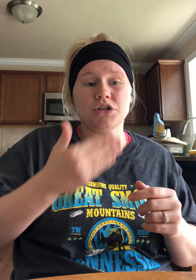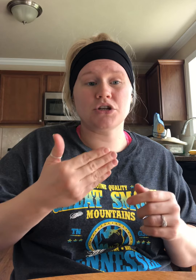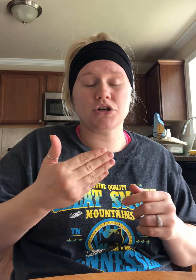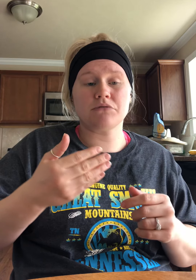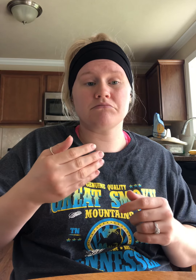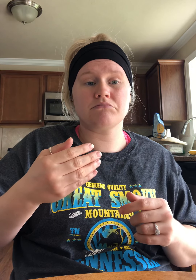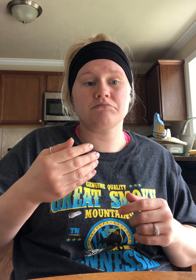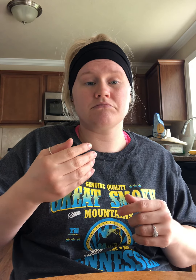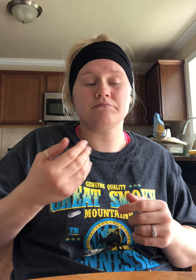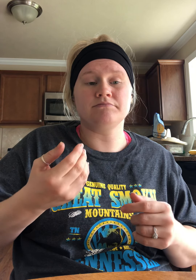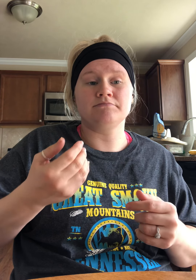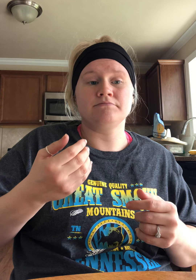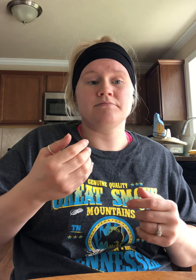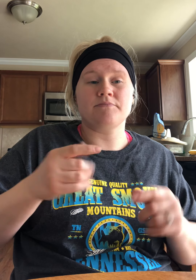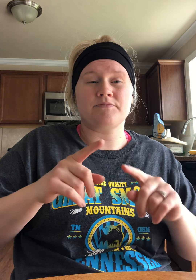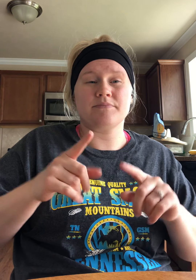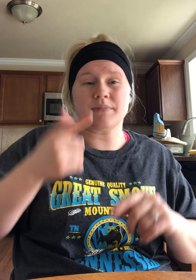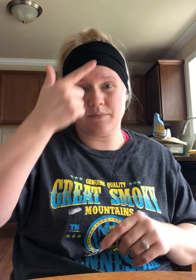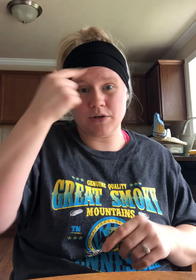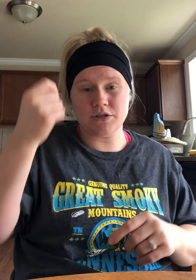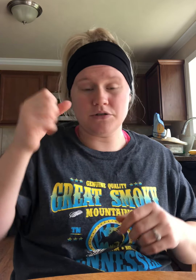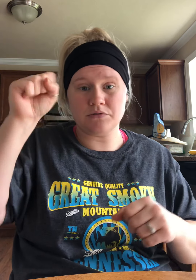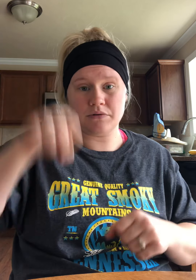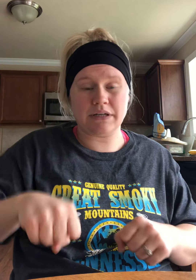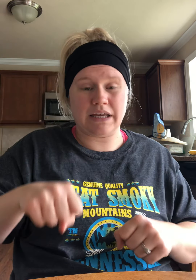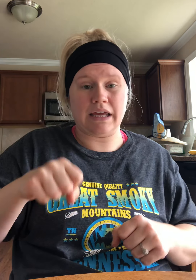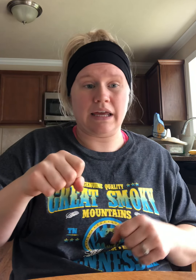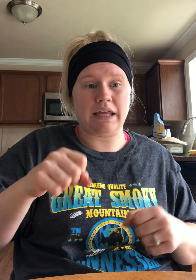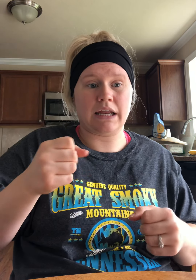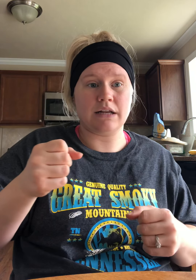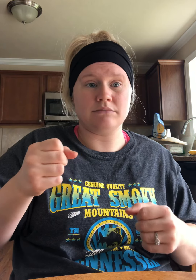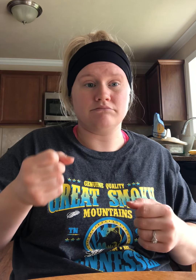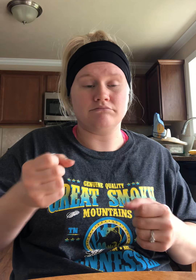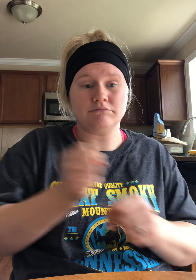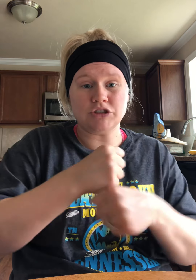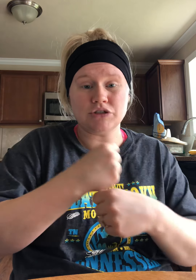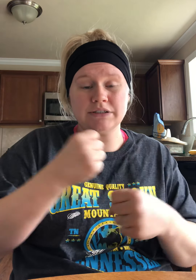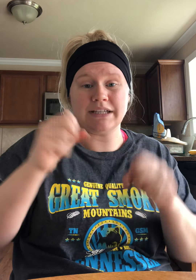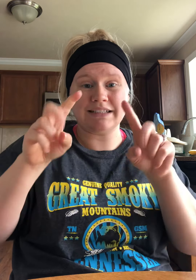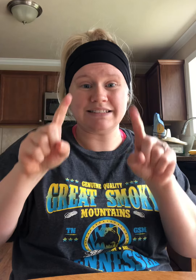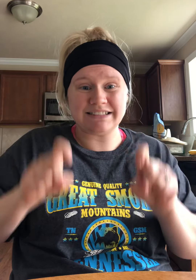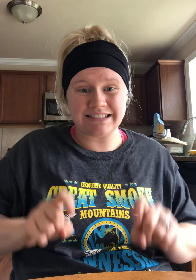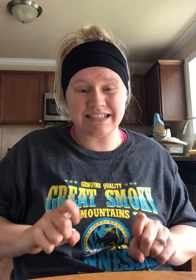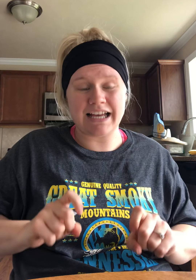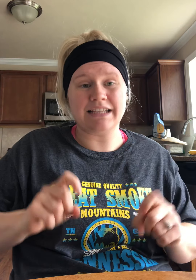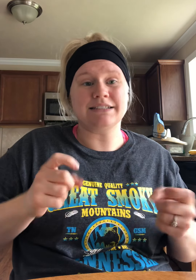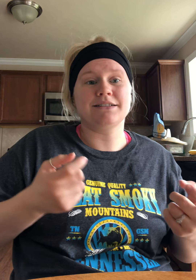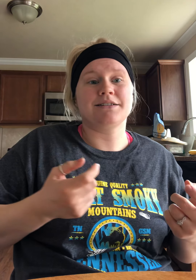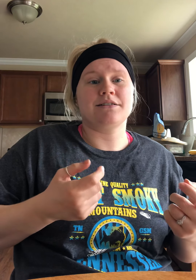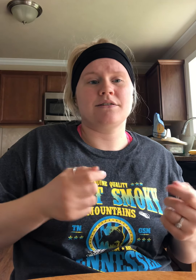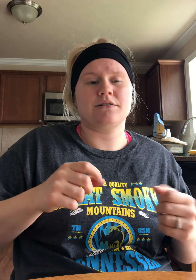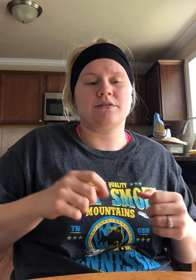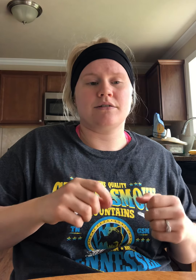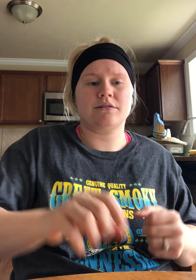very well. Now, what would be an example of a bad hypothesis, or something that you couldn't even